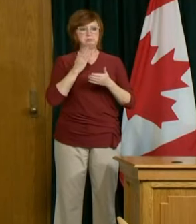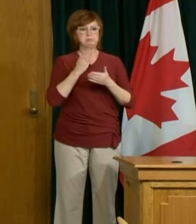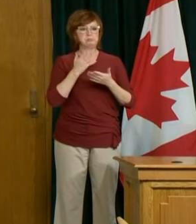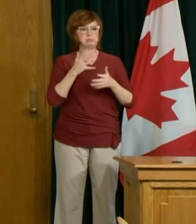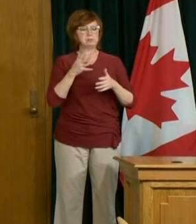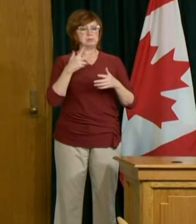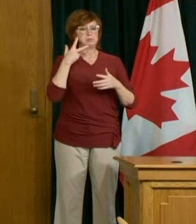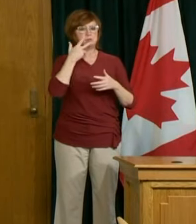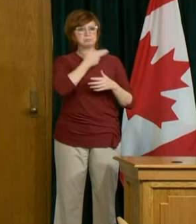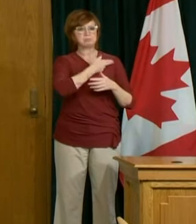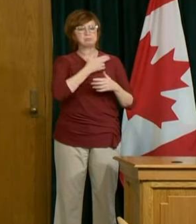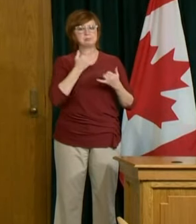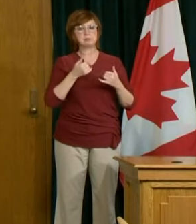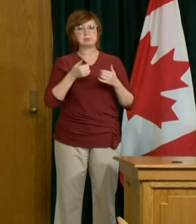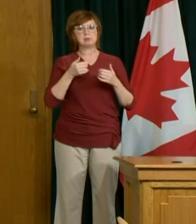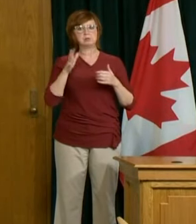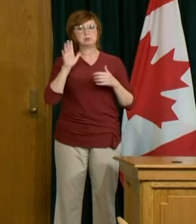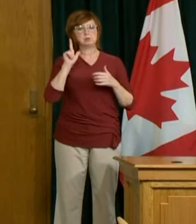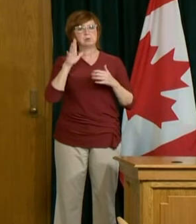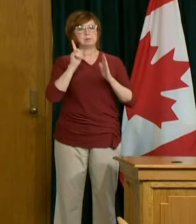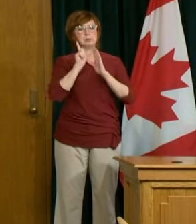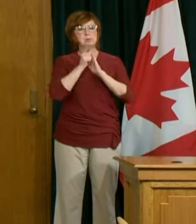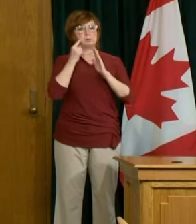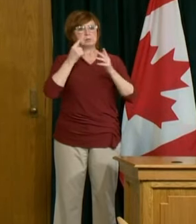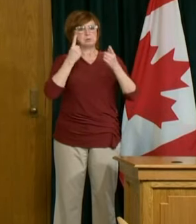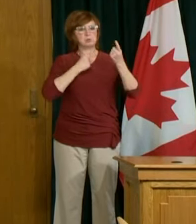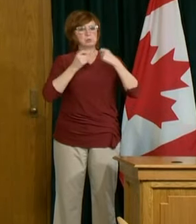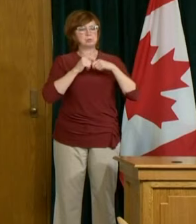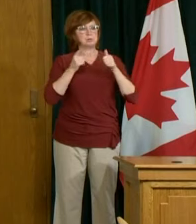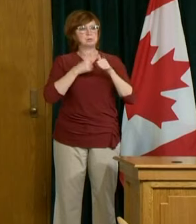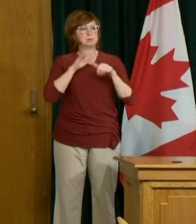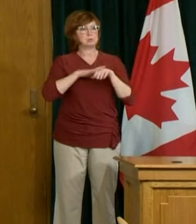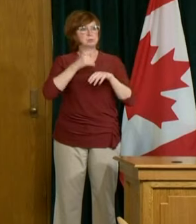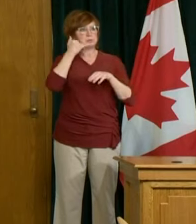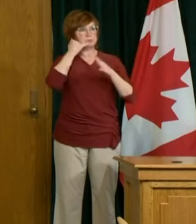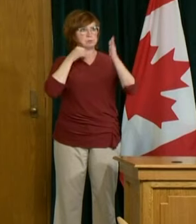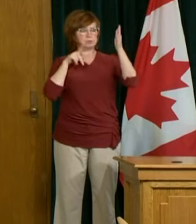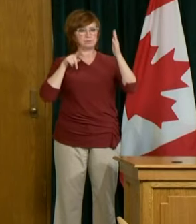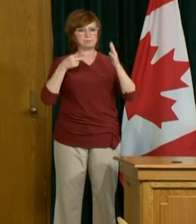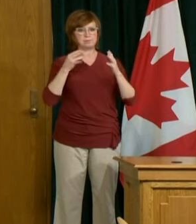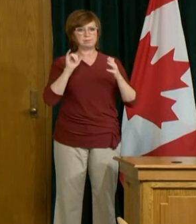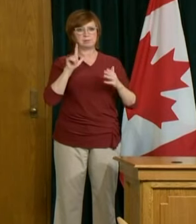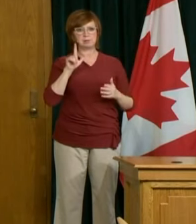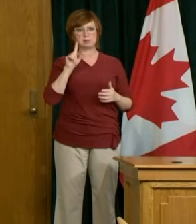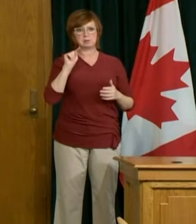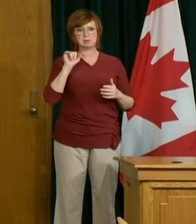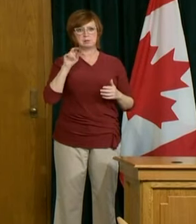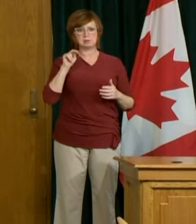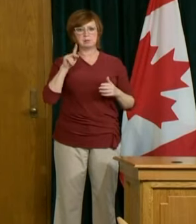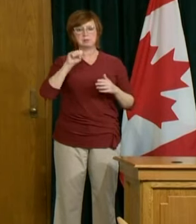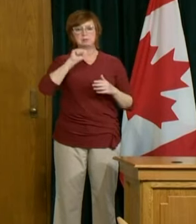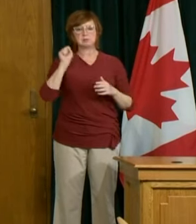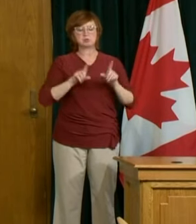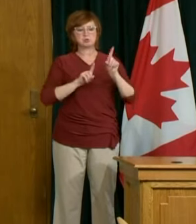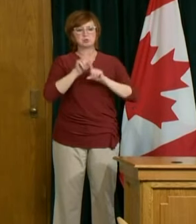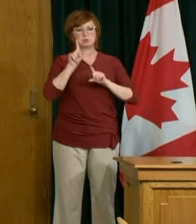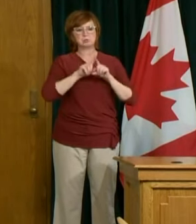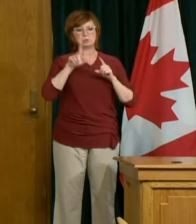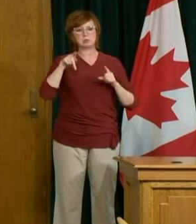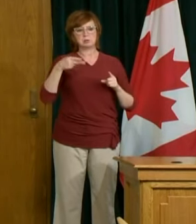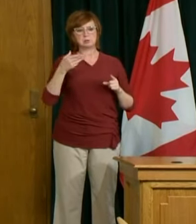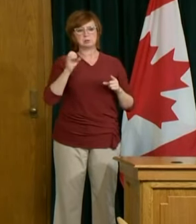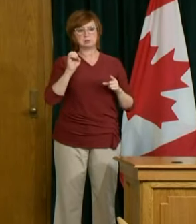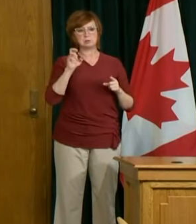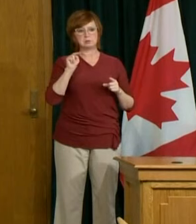take our first question from the phone line, operator. We have Phil Tank with the Star Phoenix. Yes, I have a